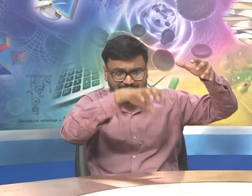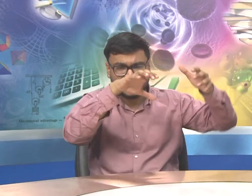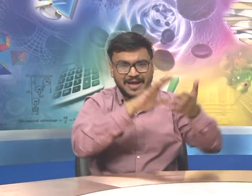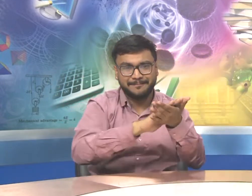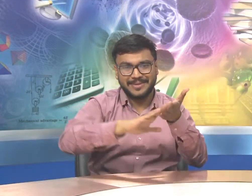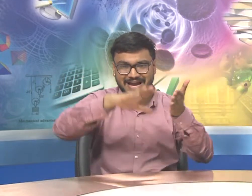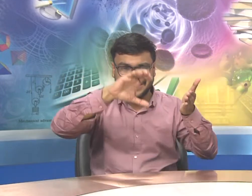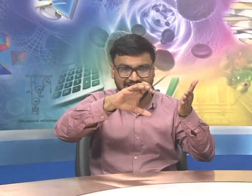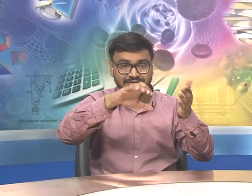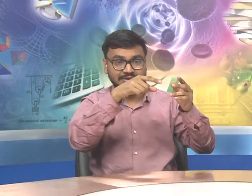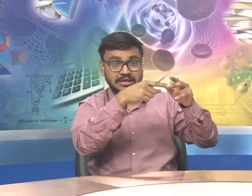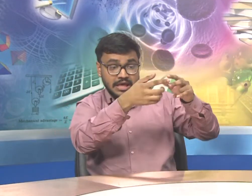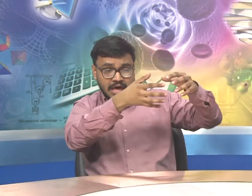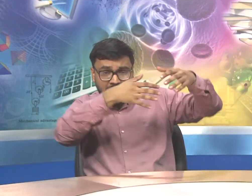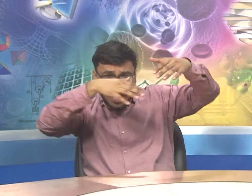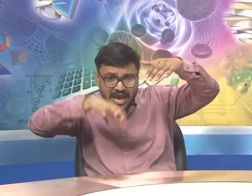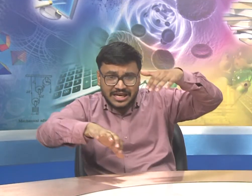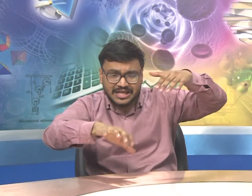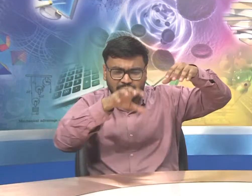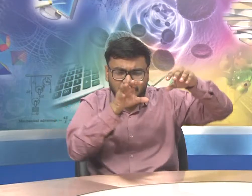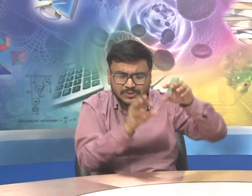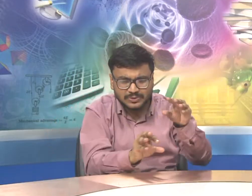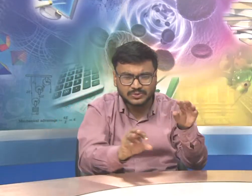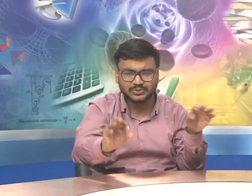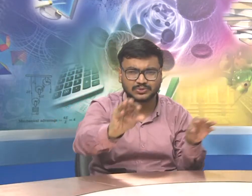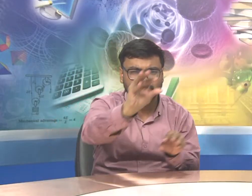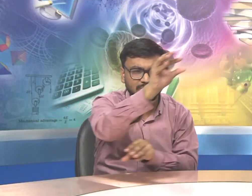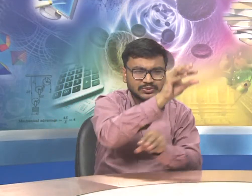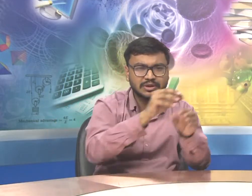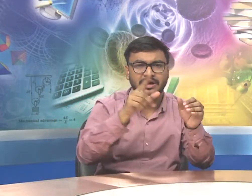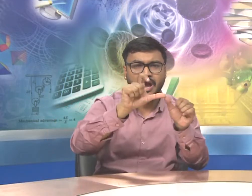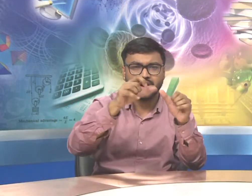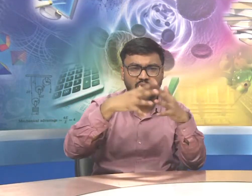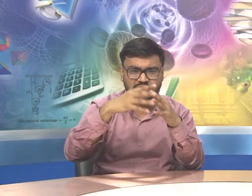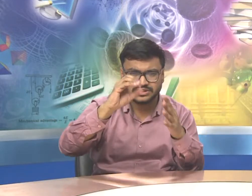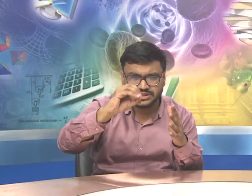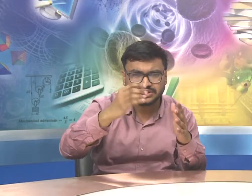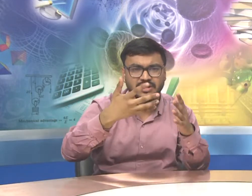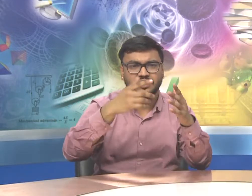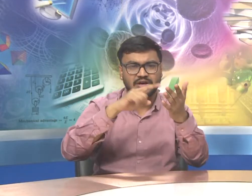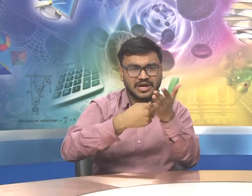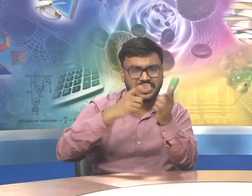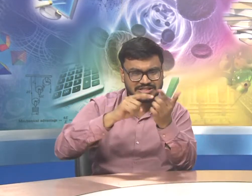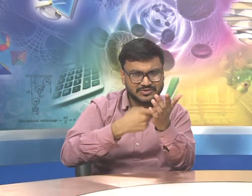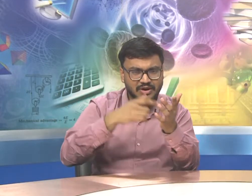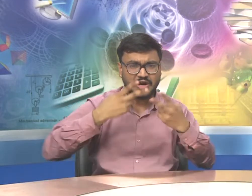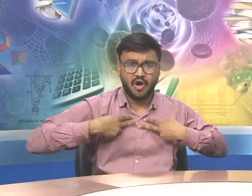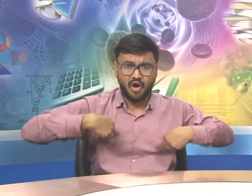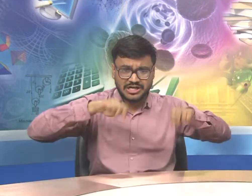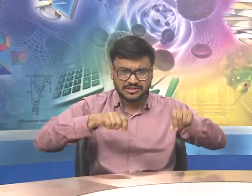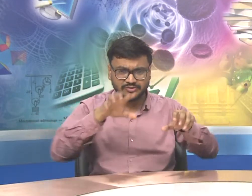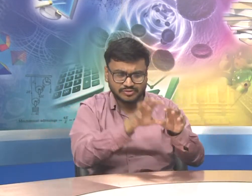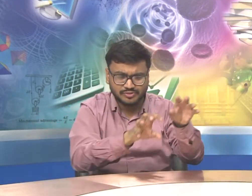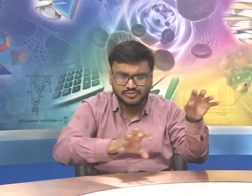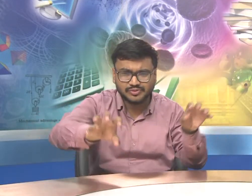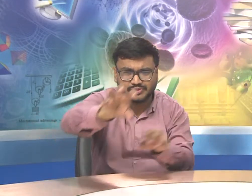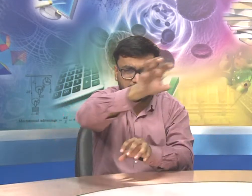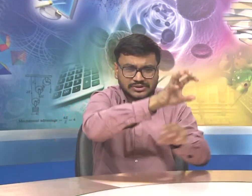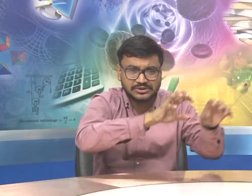It is an order issued to a lower court or a functionary of the state to take steps to